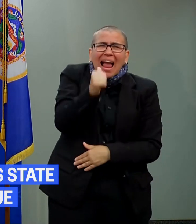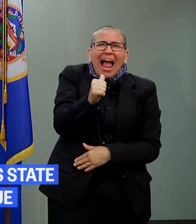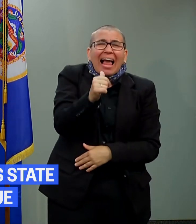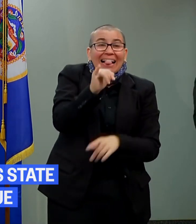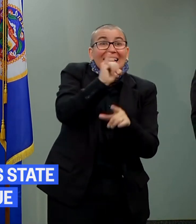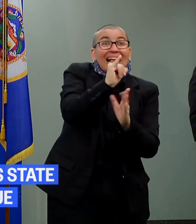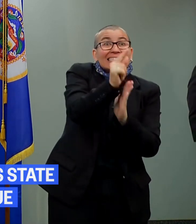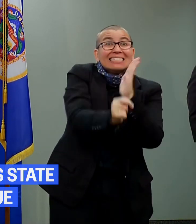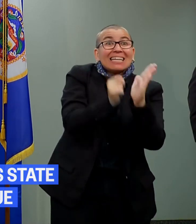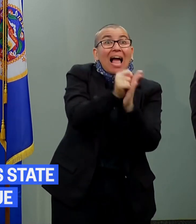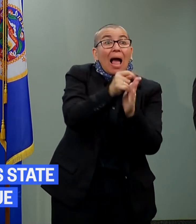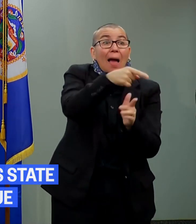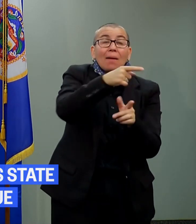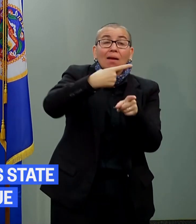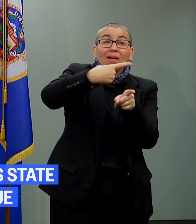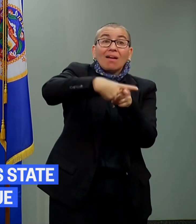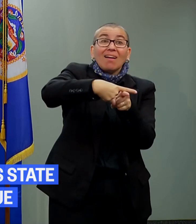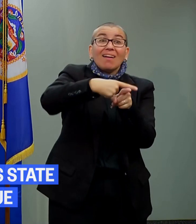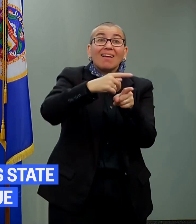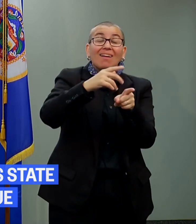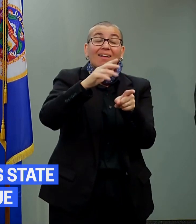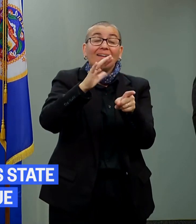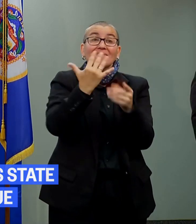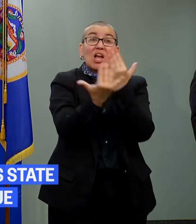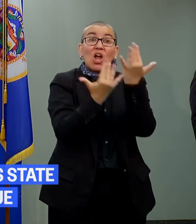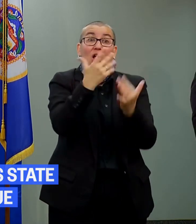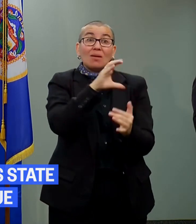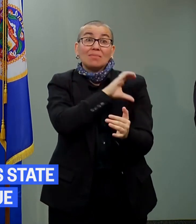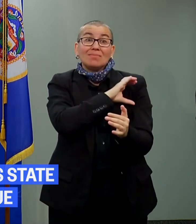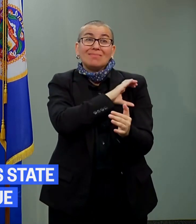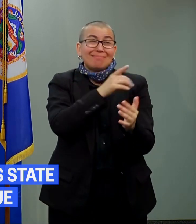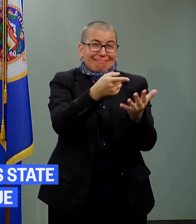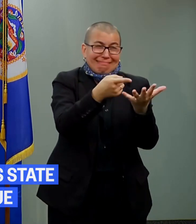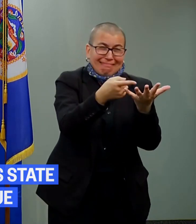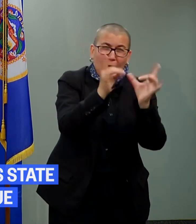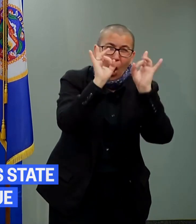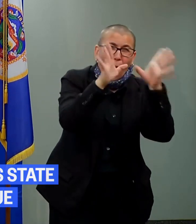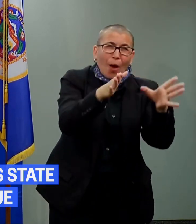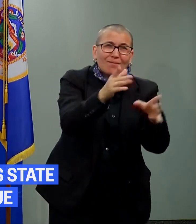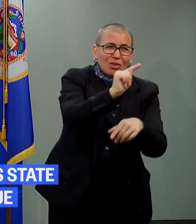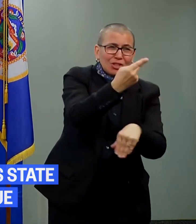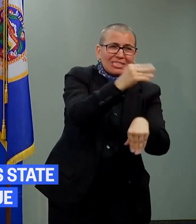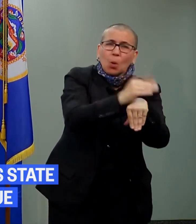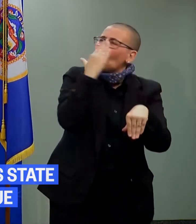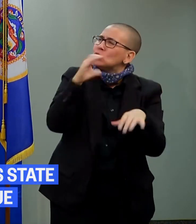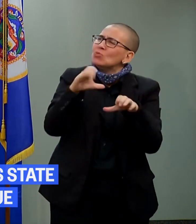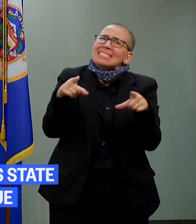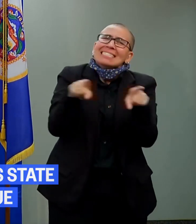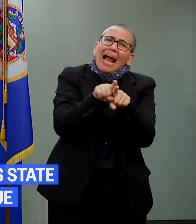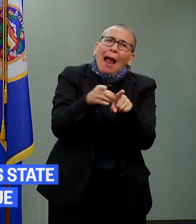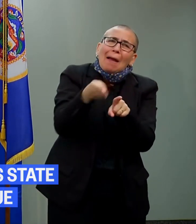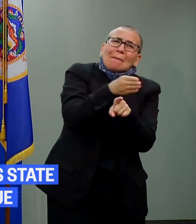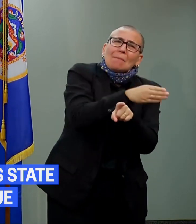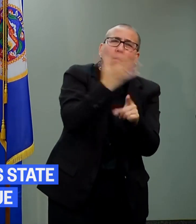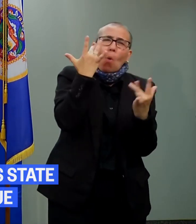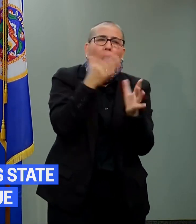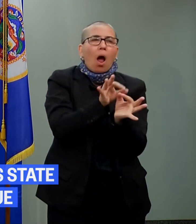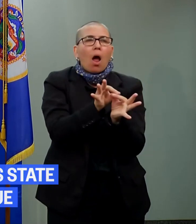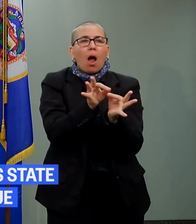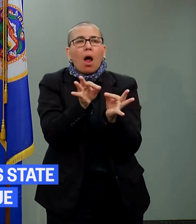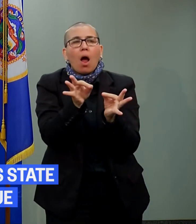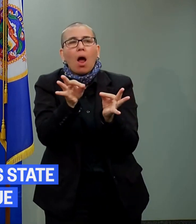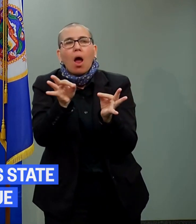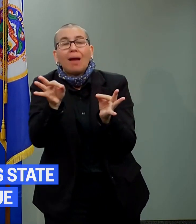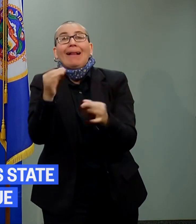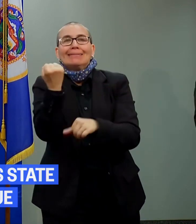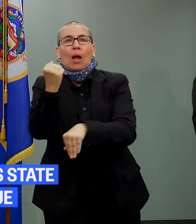I mean, Thursday night was a bad night. Yeah. Why not? Well, the first thing I would say is that I've seen this, and we've discussed this both